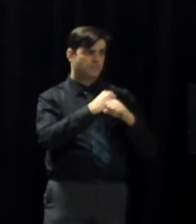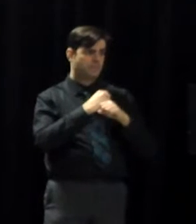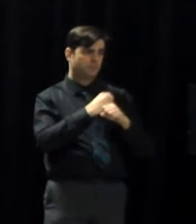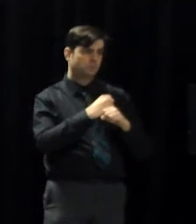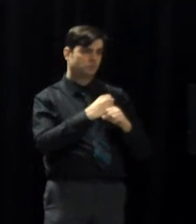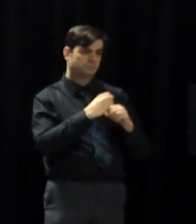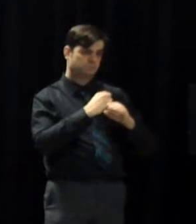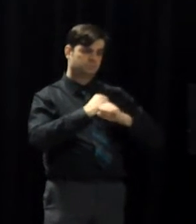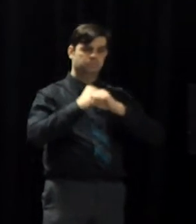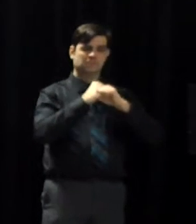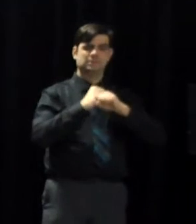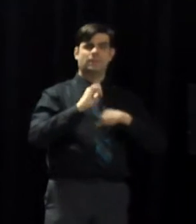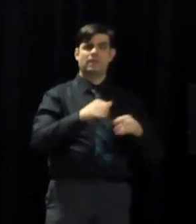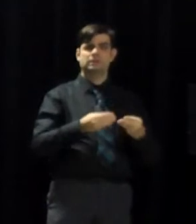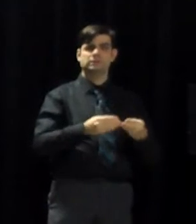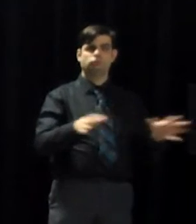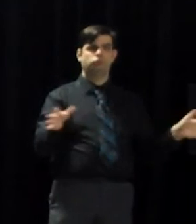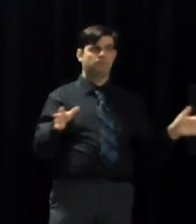Andrew. Yeah.